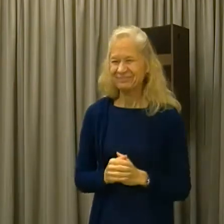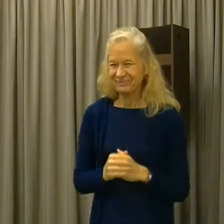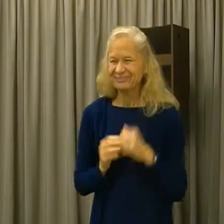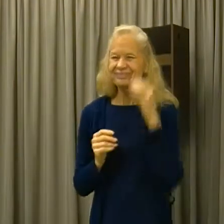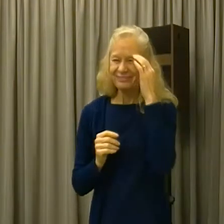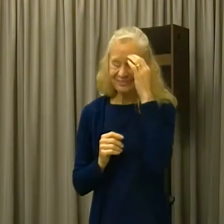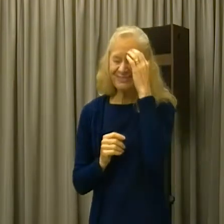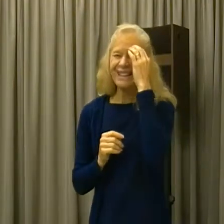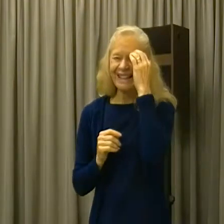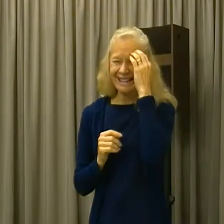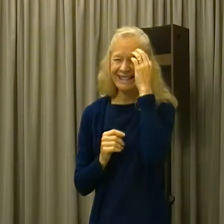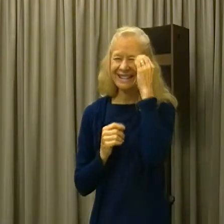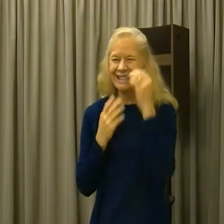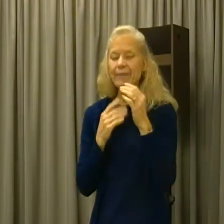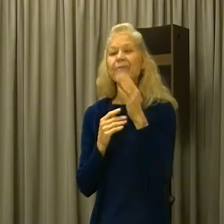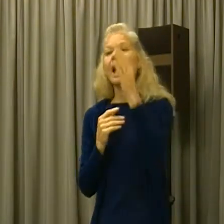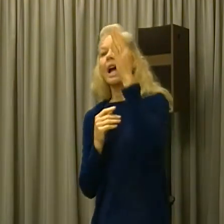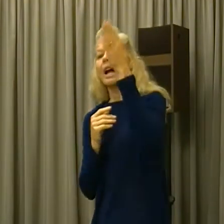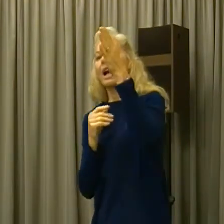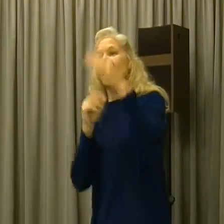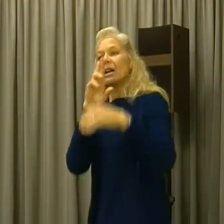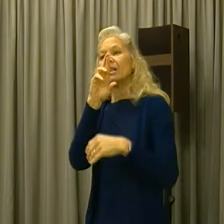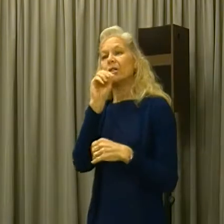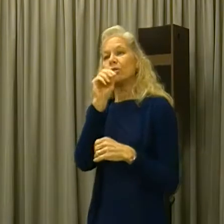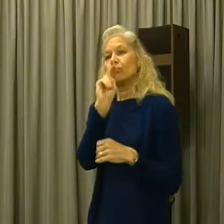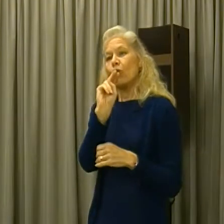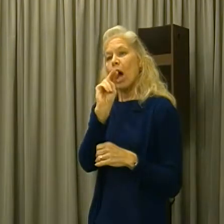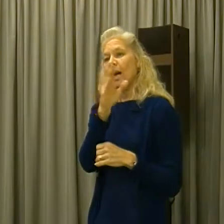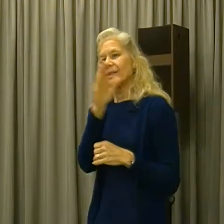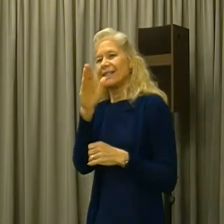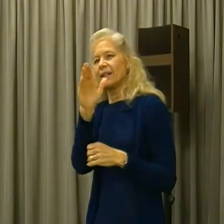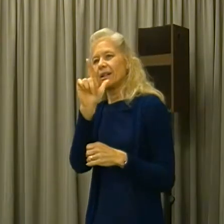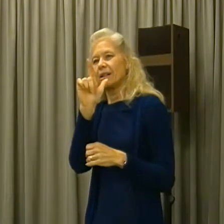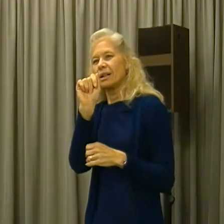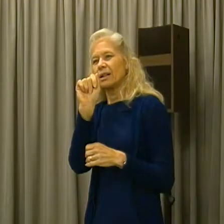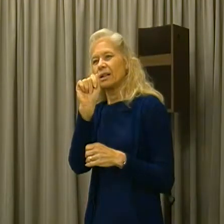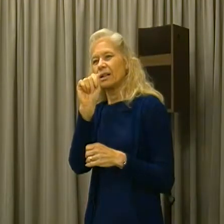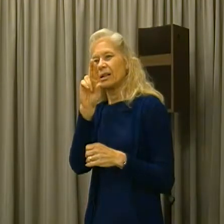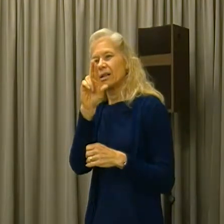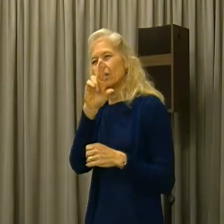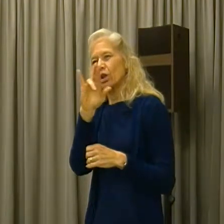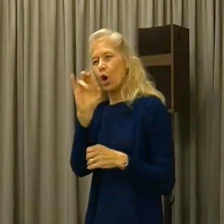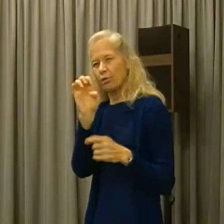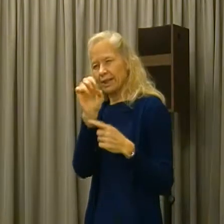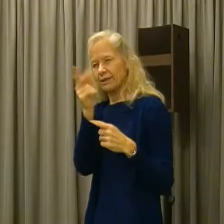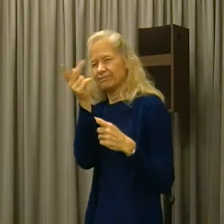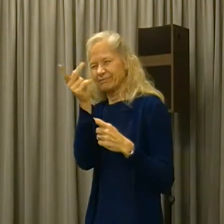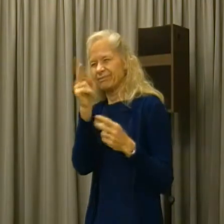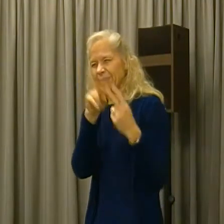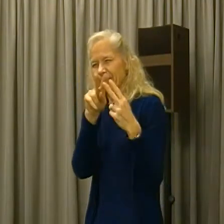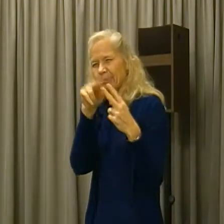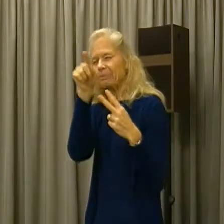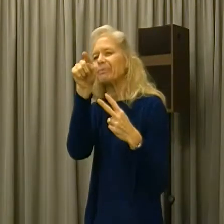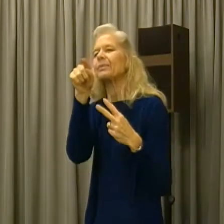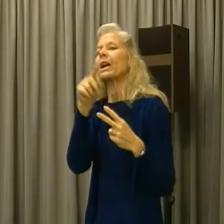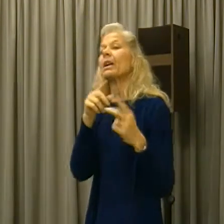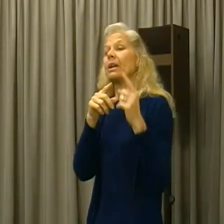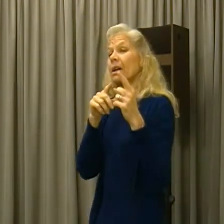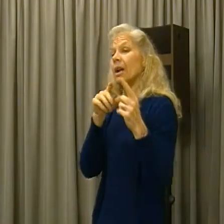We had good news this week. Lori's mom has a wound on her leg, and the doctor said it's looking very good. So.